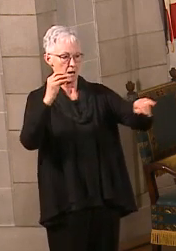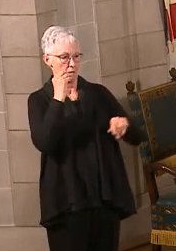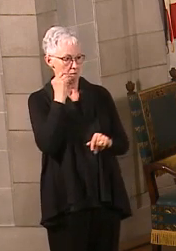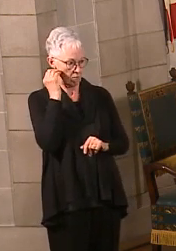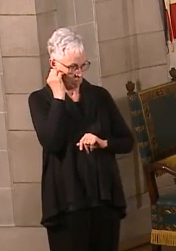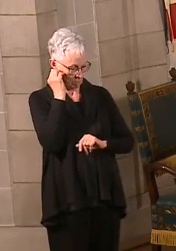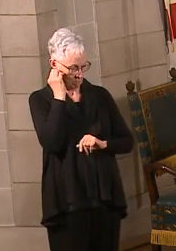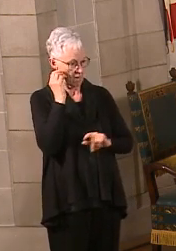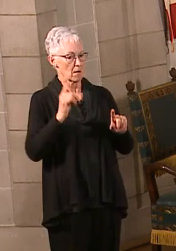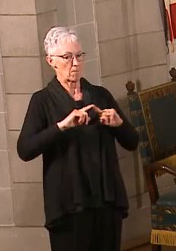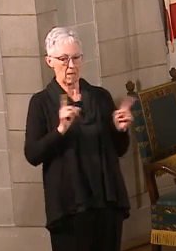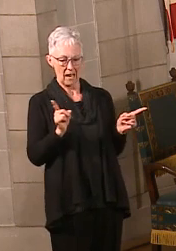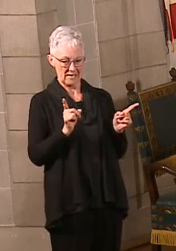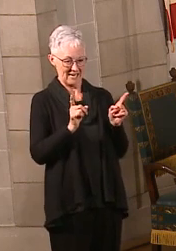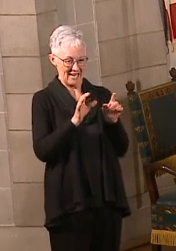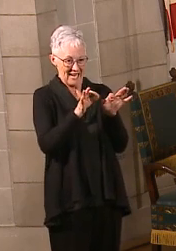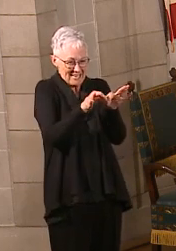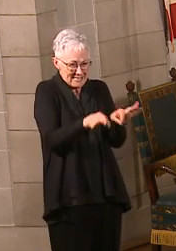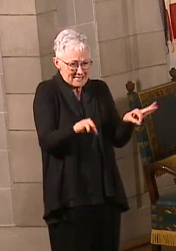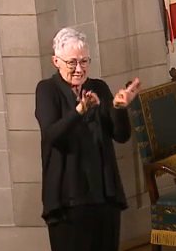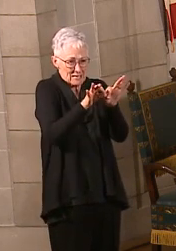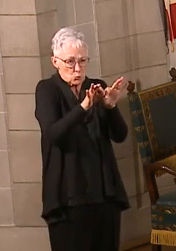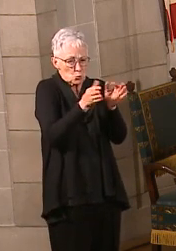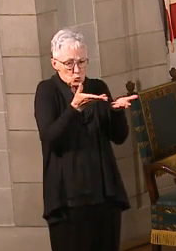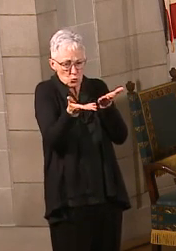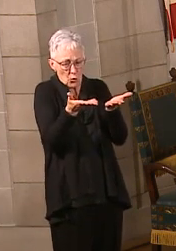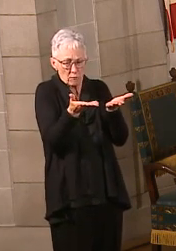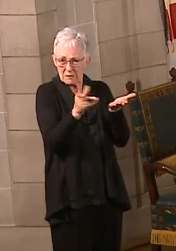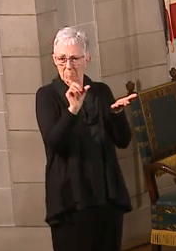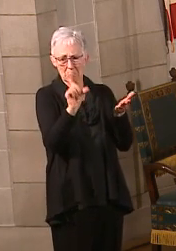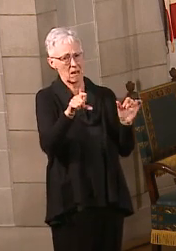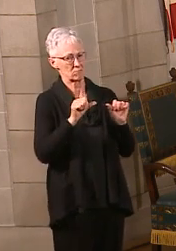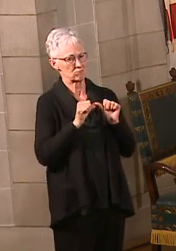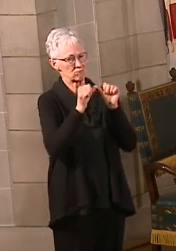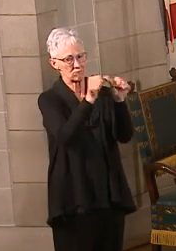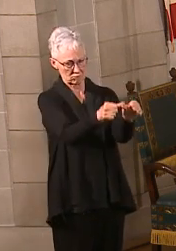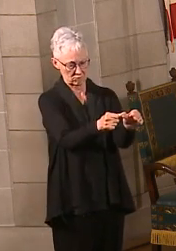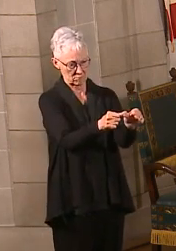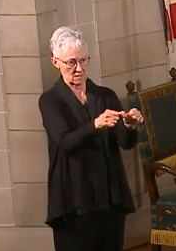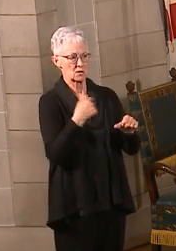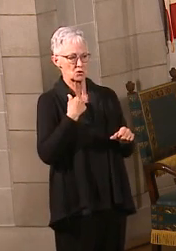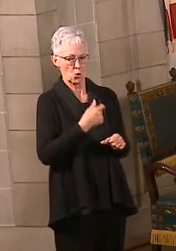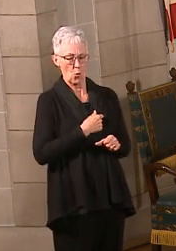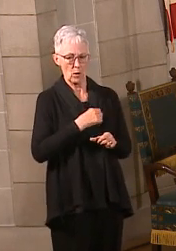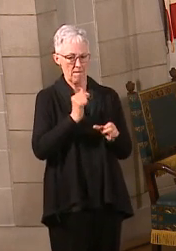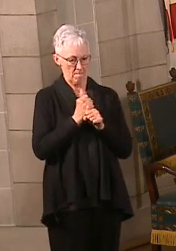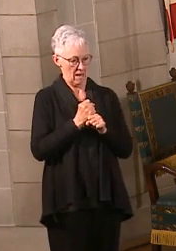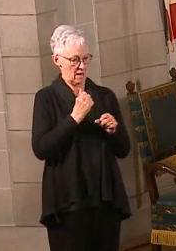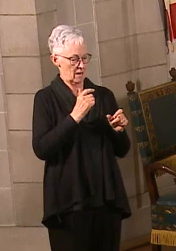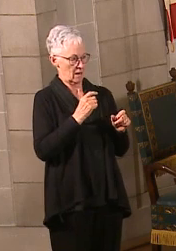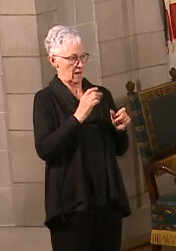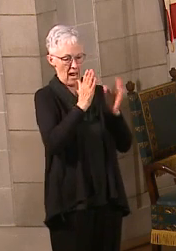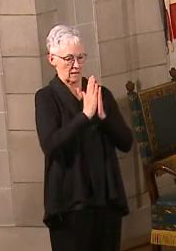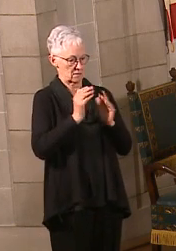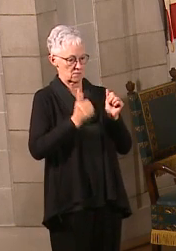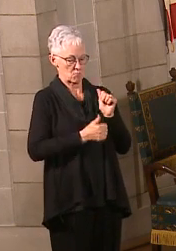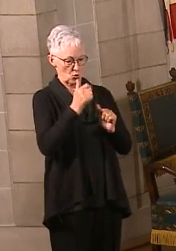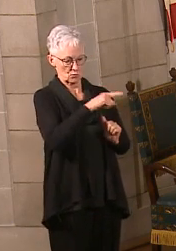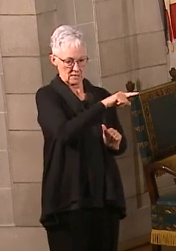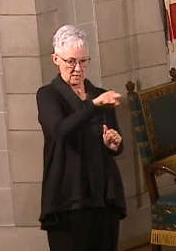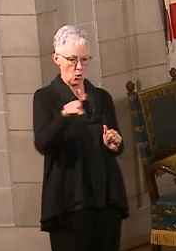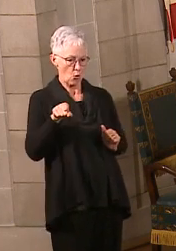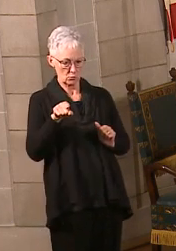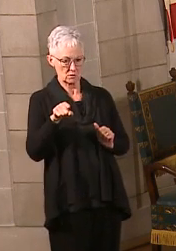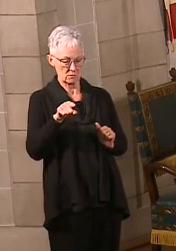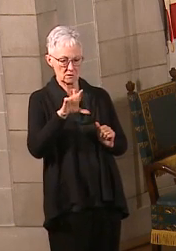Nebraskans. The governor directed all of our agency directors to apply their business continuity plans, which fortunately had been in